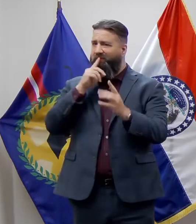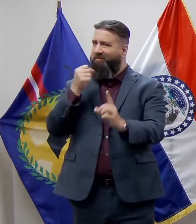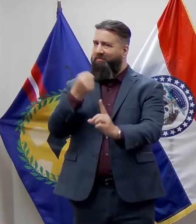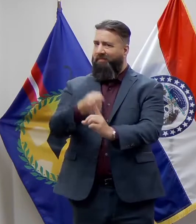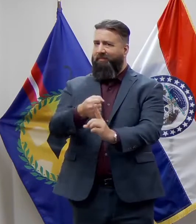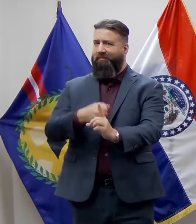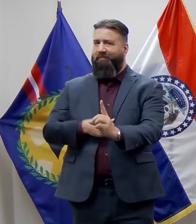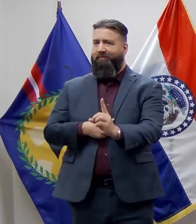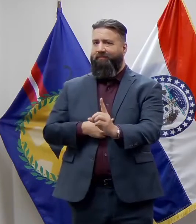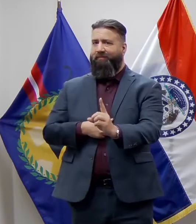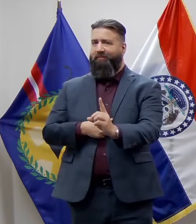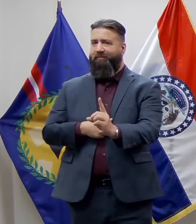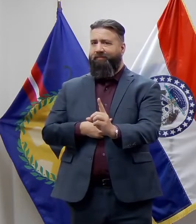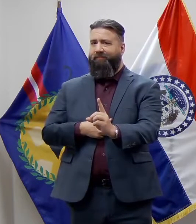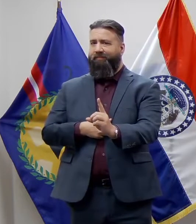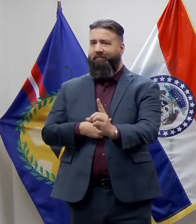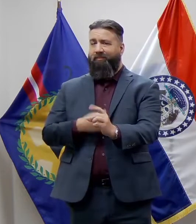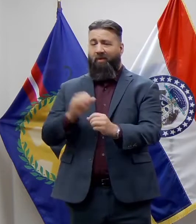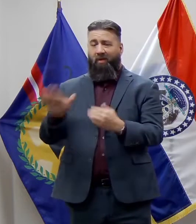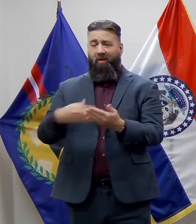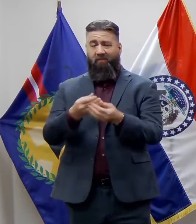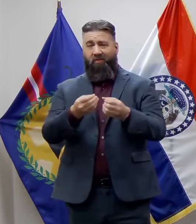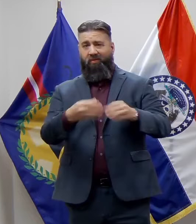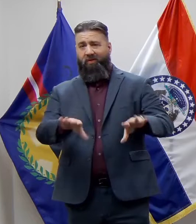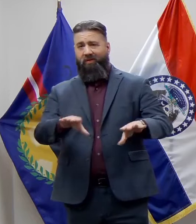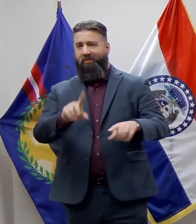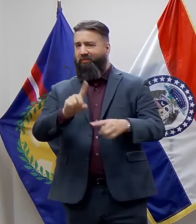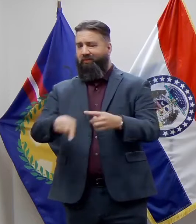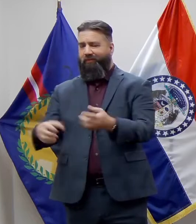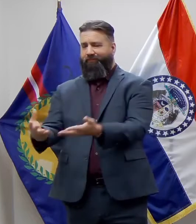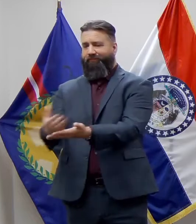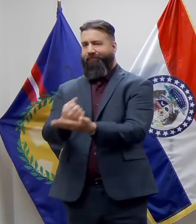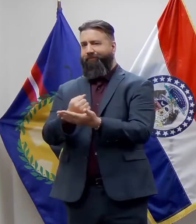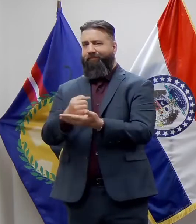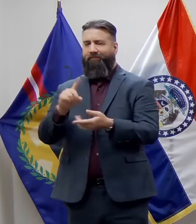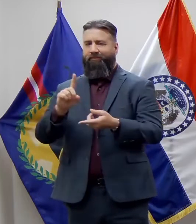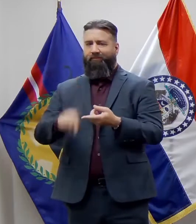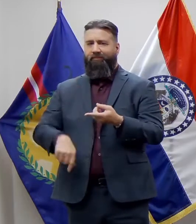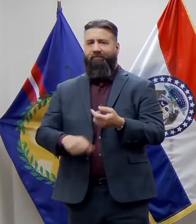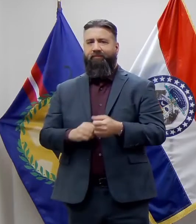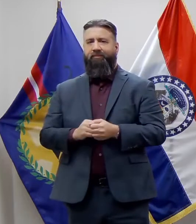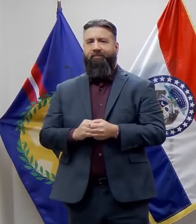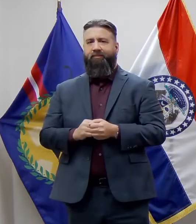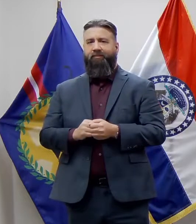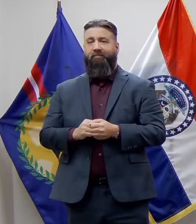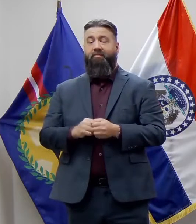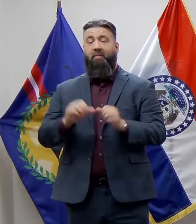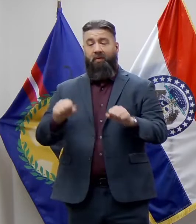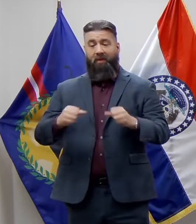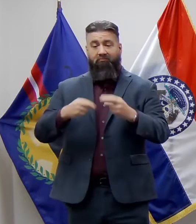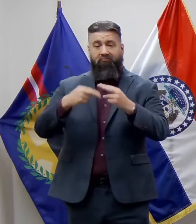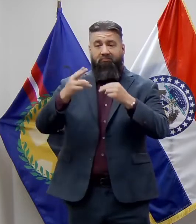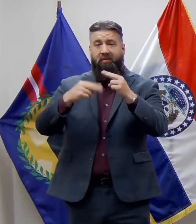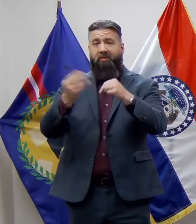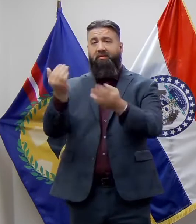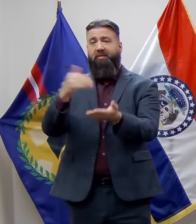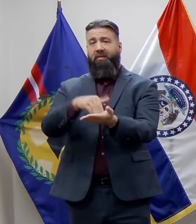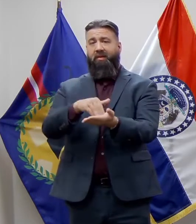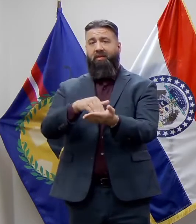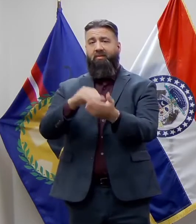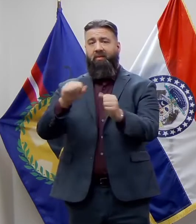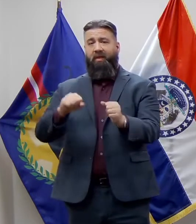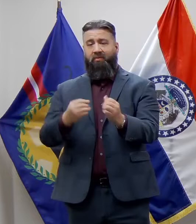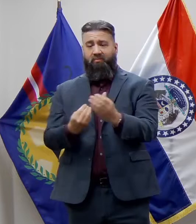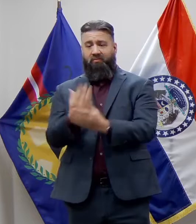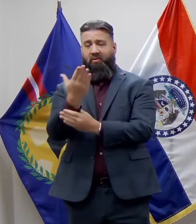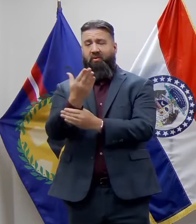not all of that has been lost can be recovered. But we can rebuild, revive, and grow a promising